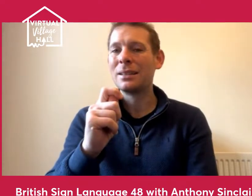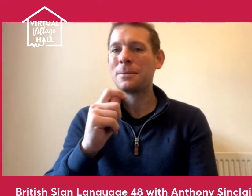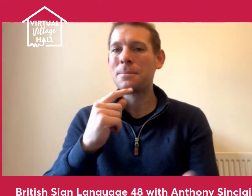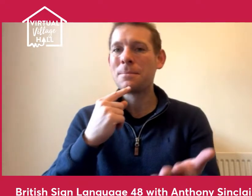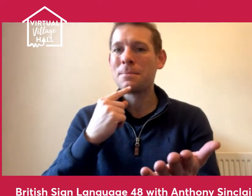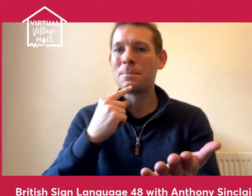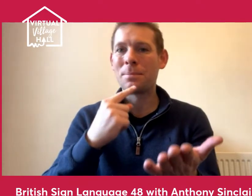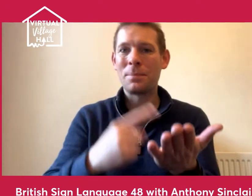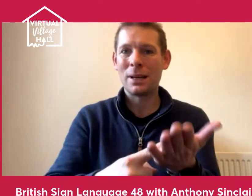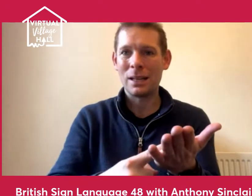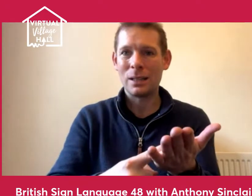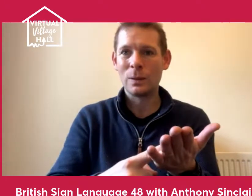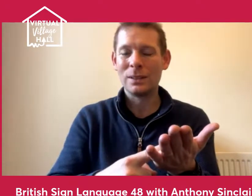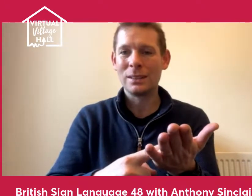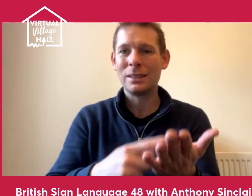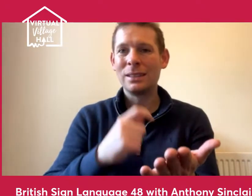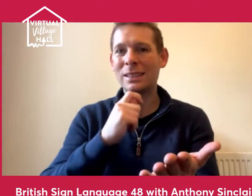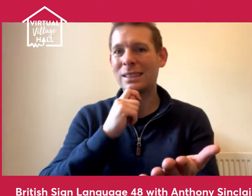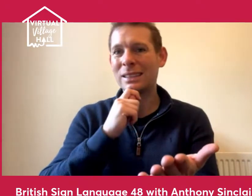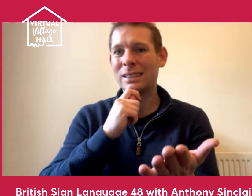So that's £10.